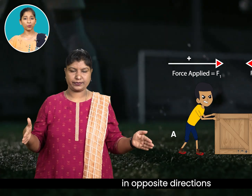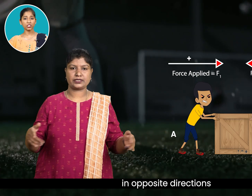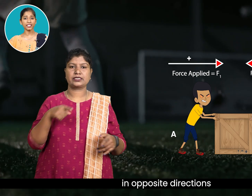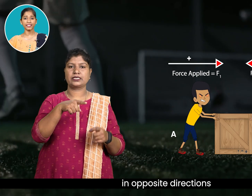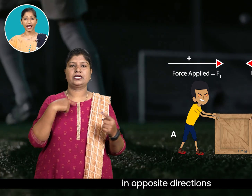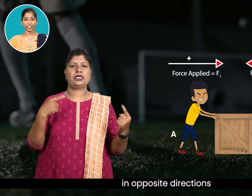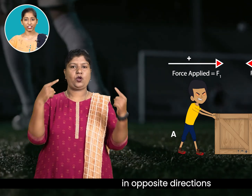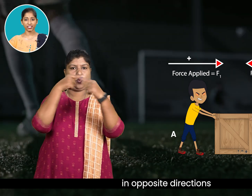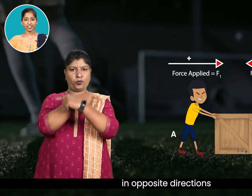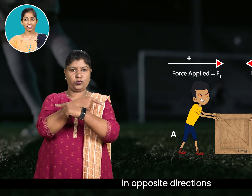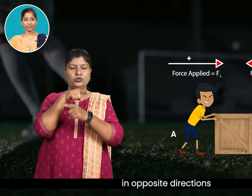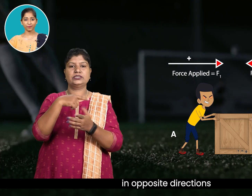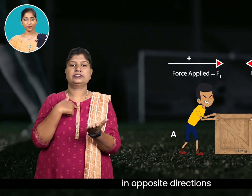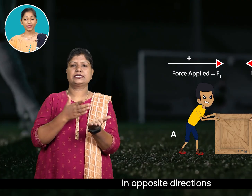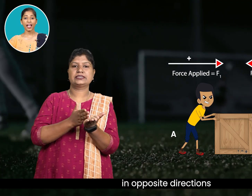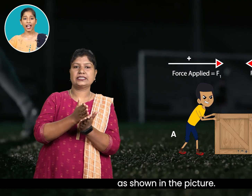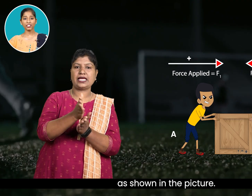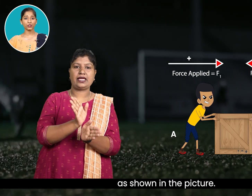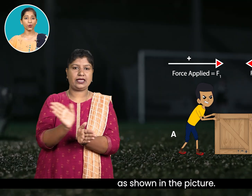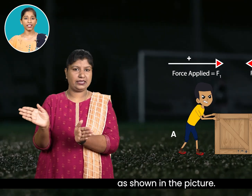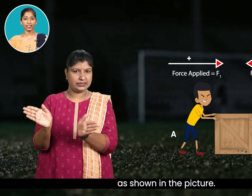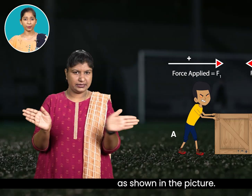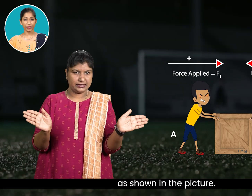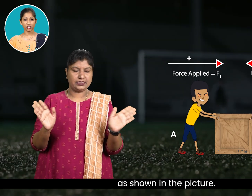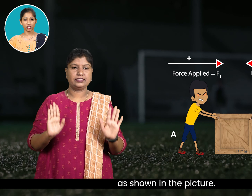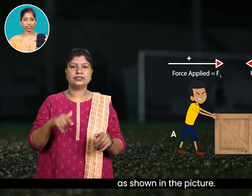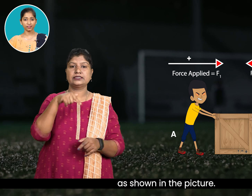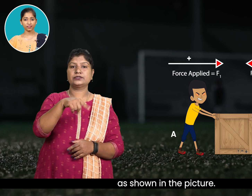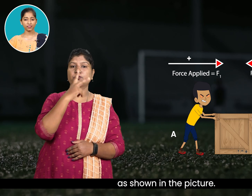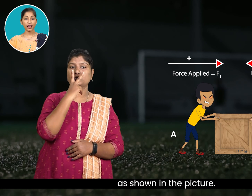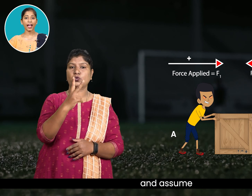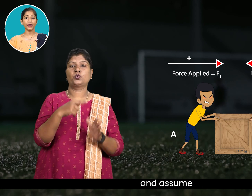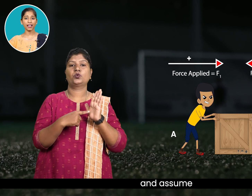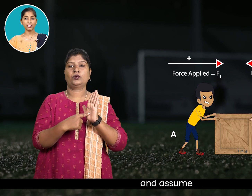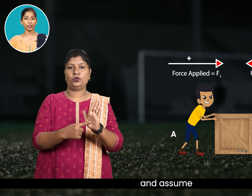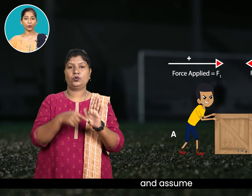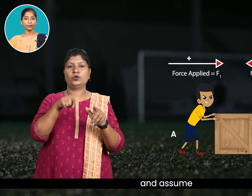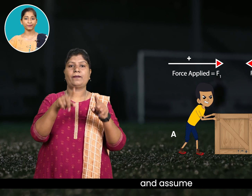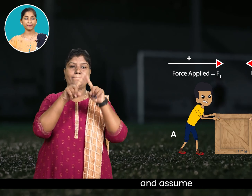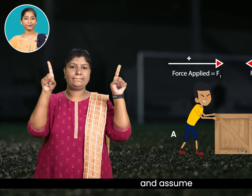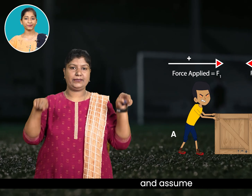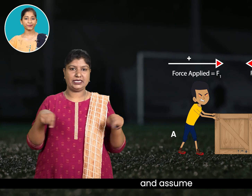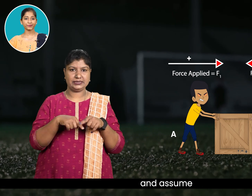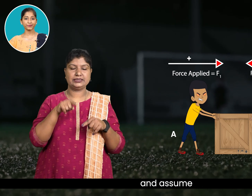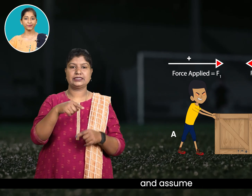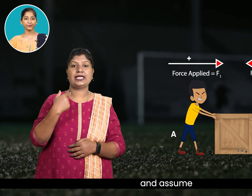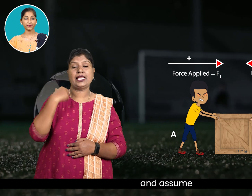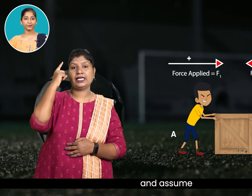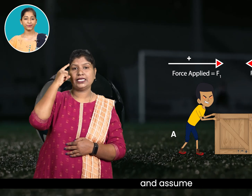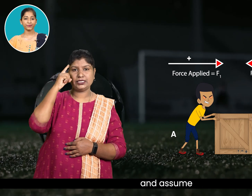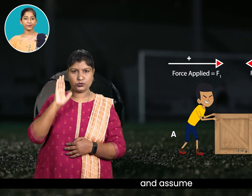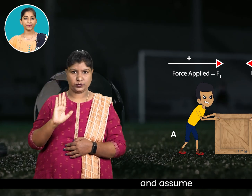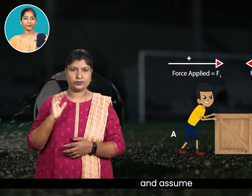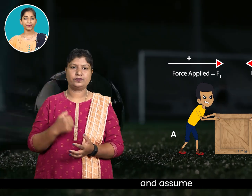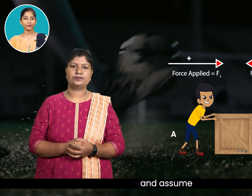in opposite directions as shown in the picture and assume